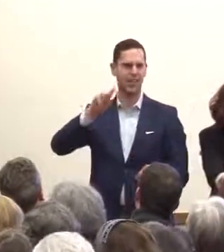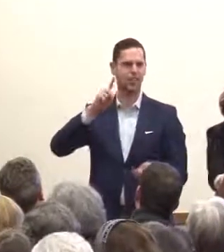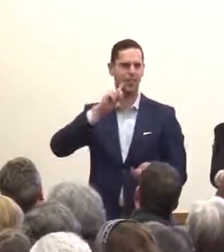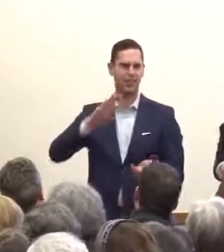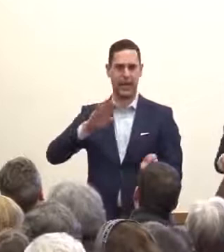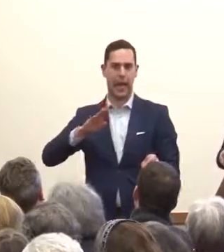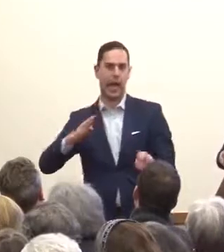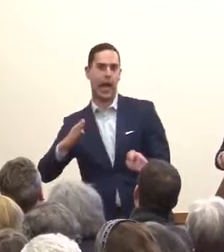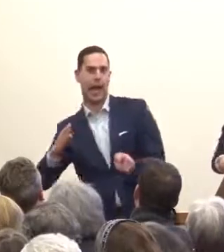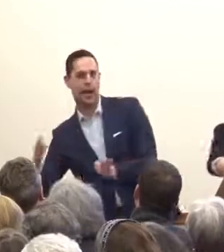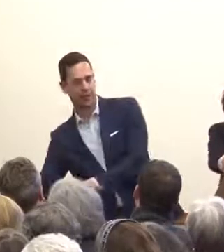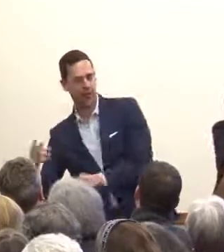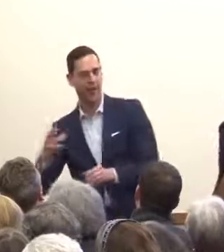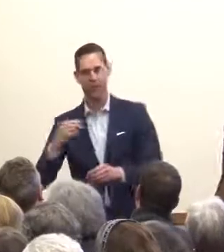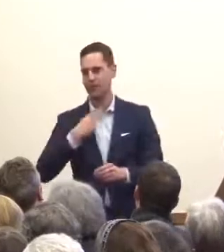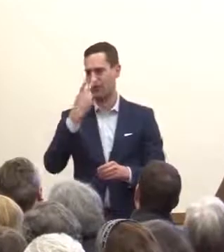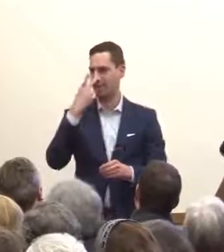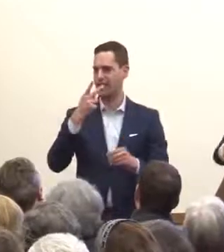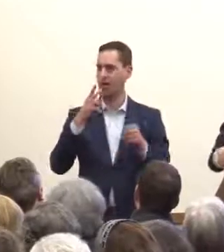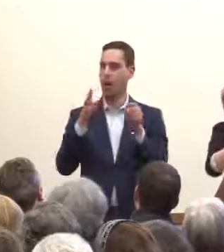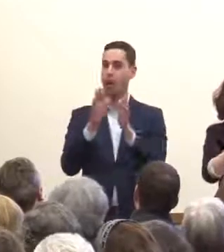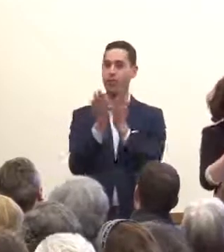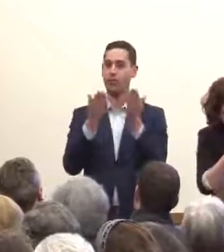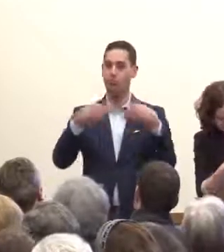a bookstore that's closing.